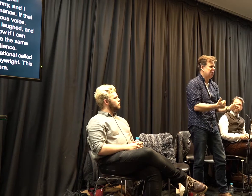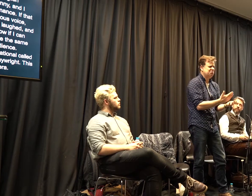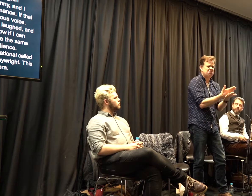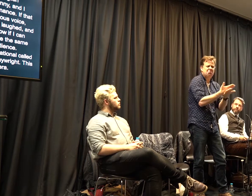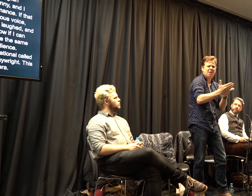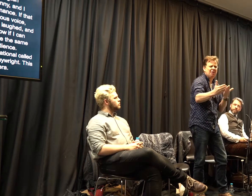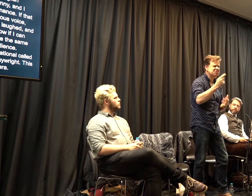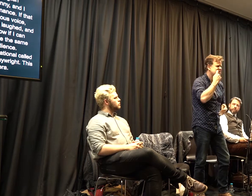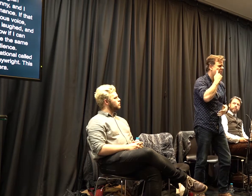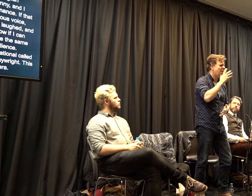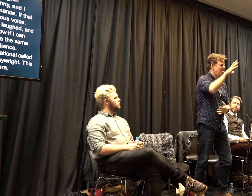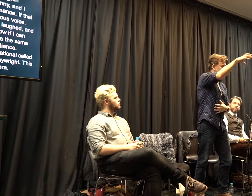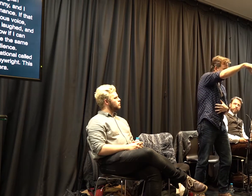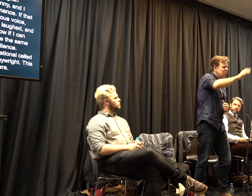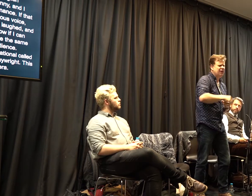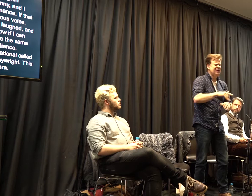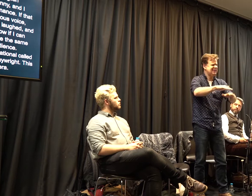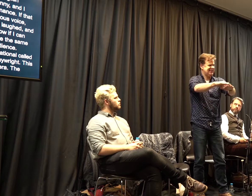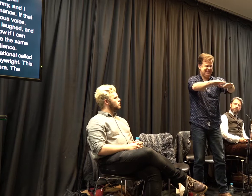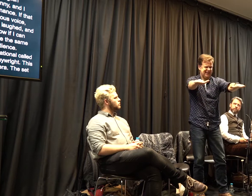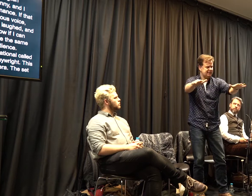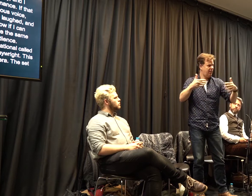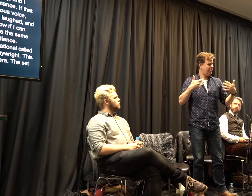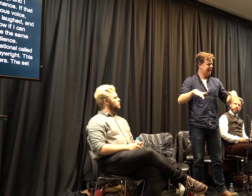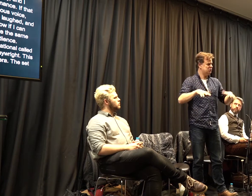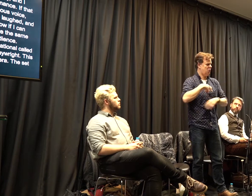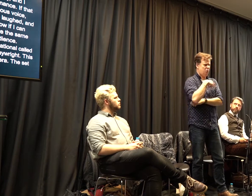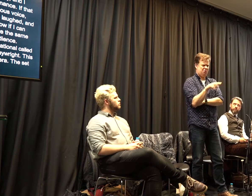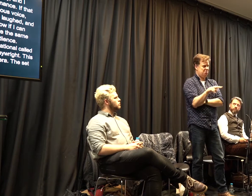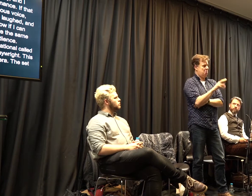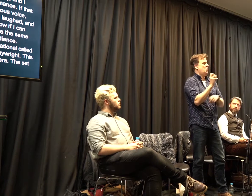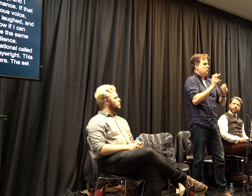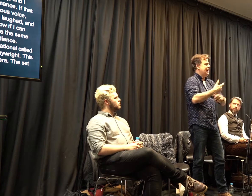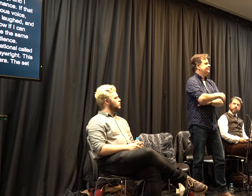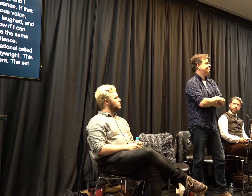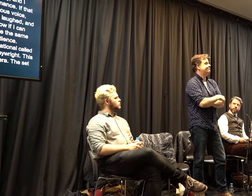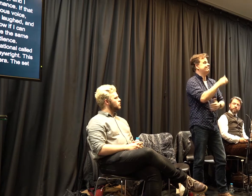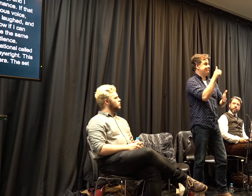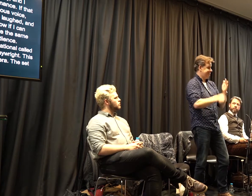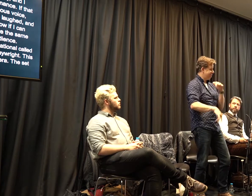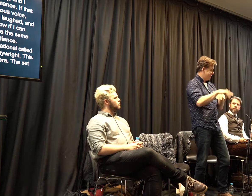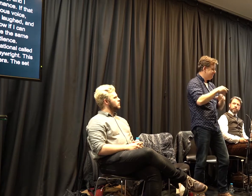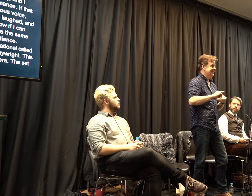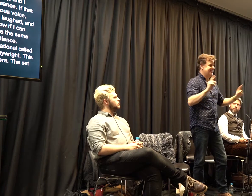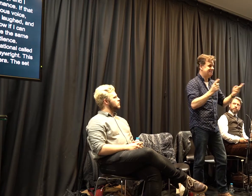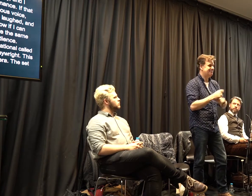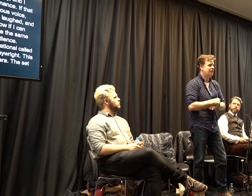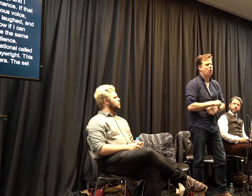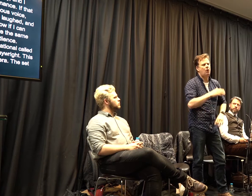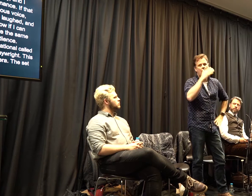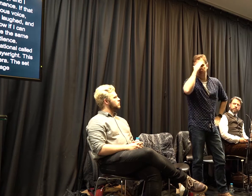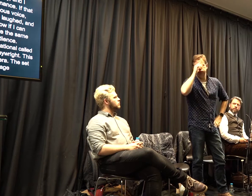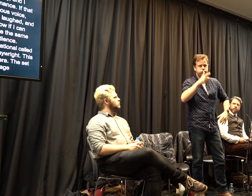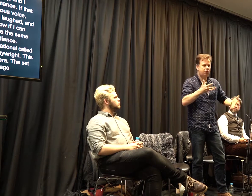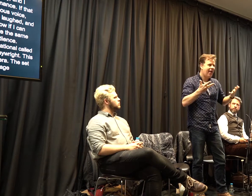The set, it's very plain, very simple. It's a bare stage.